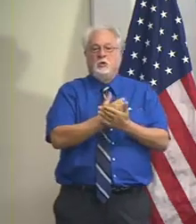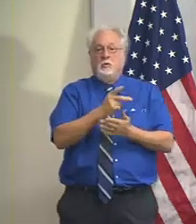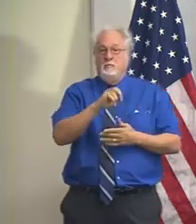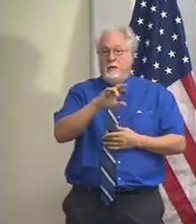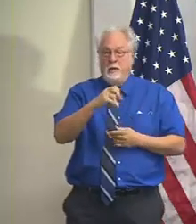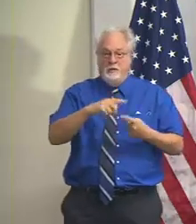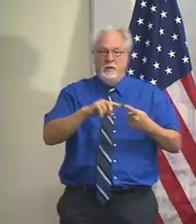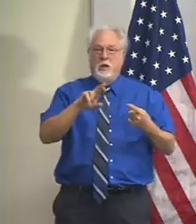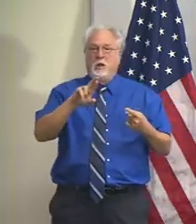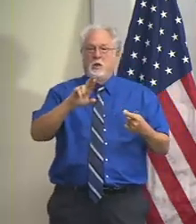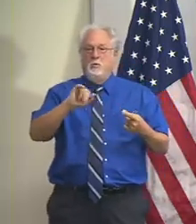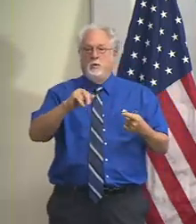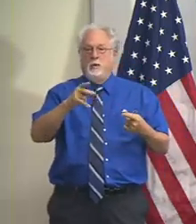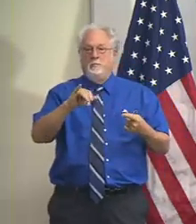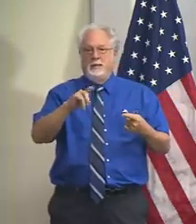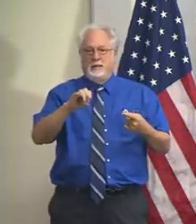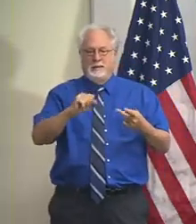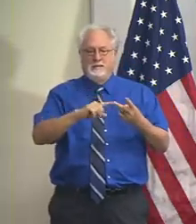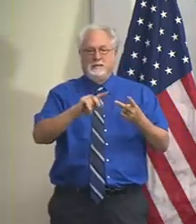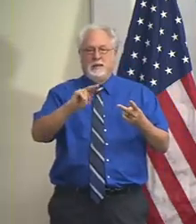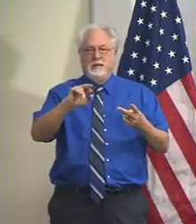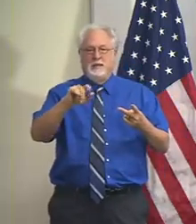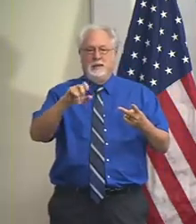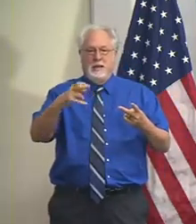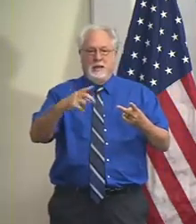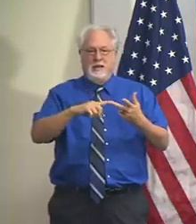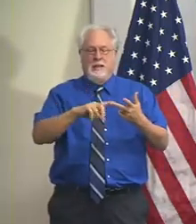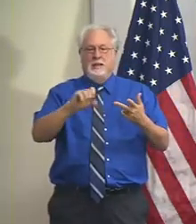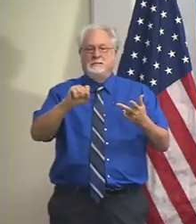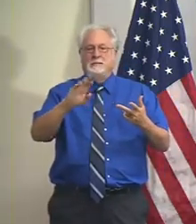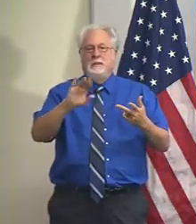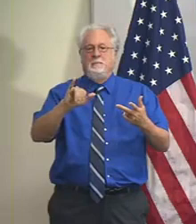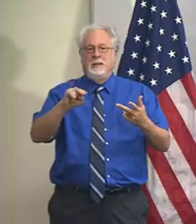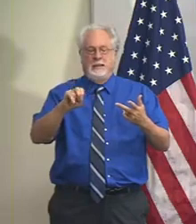parishes are Rapides, Natchitoches, Sabine,